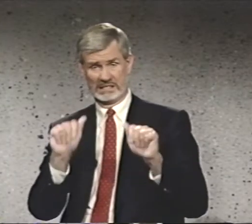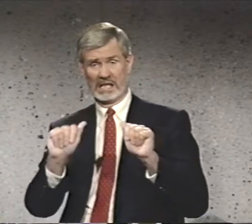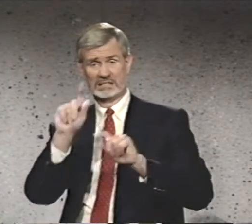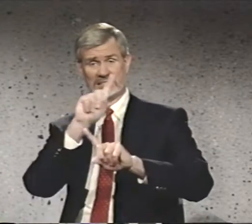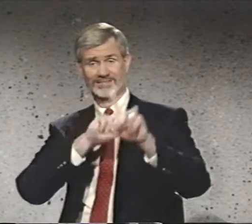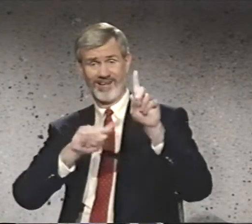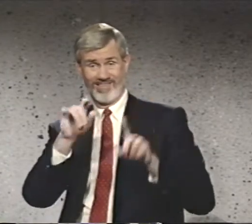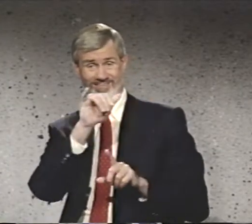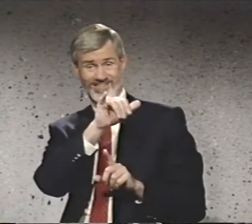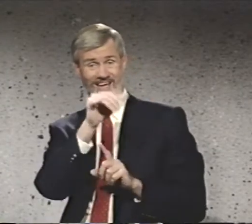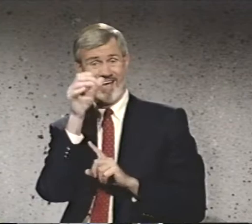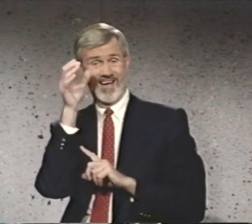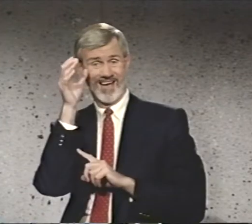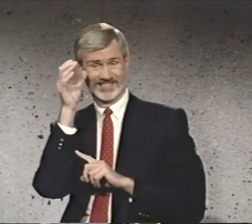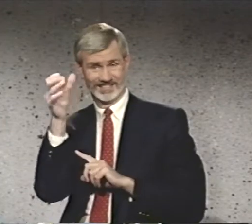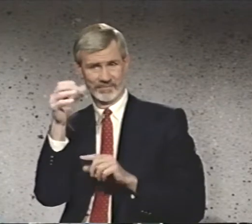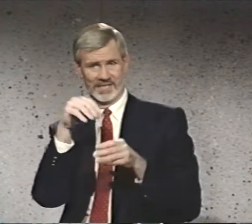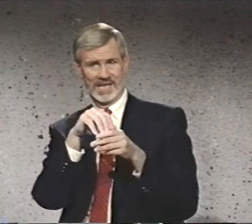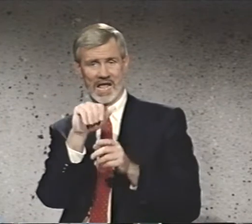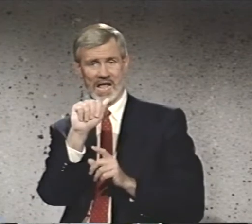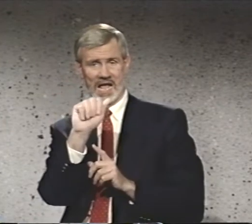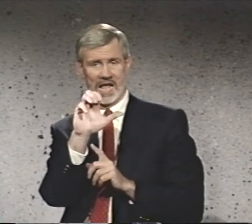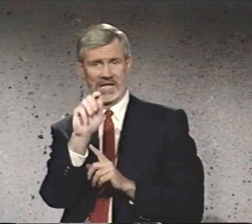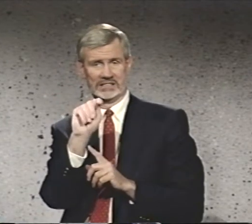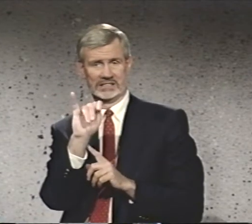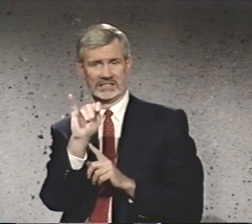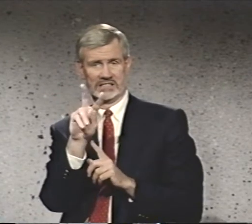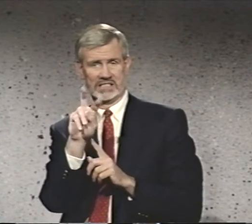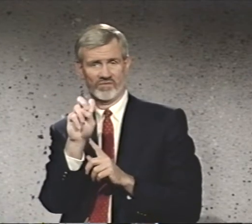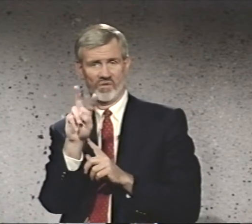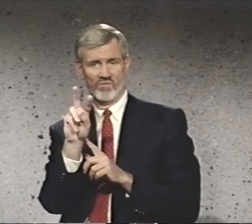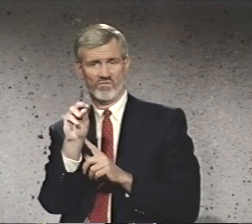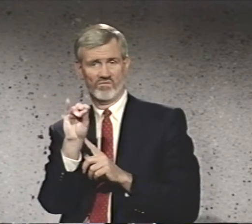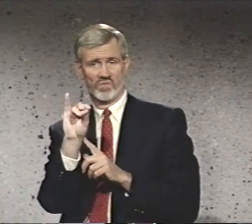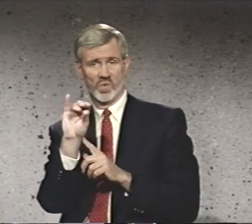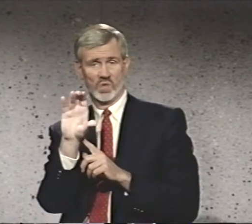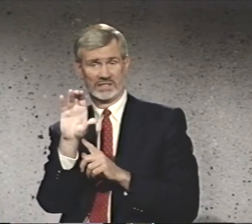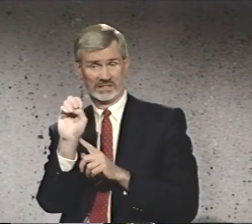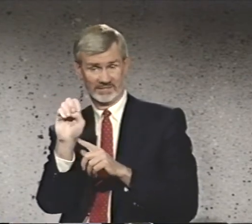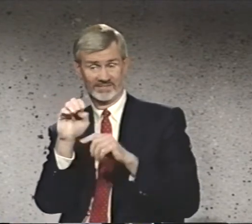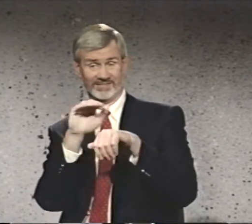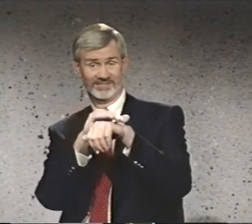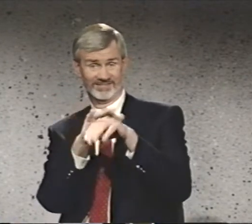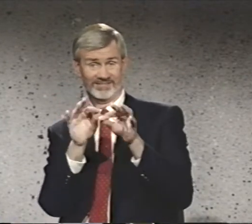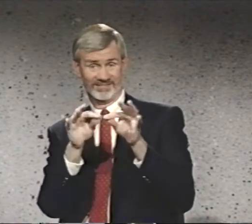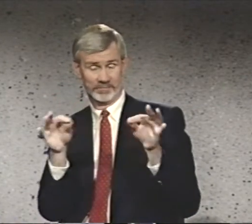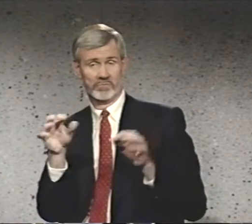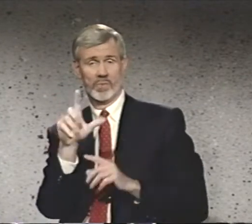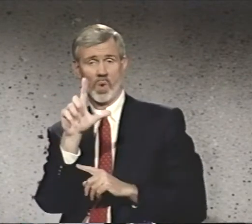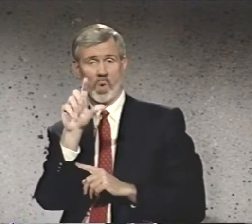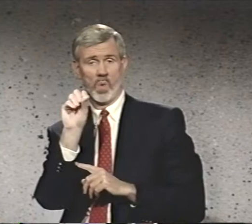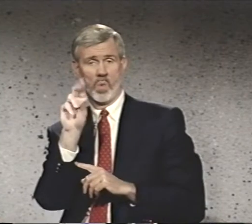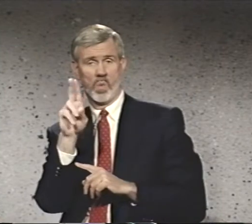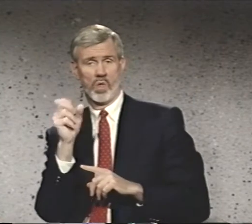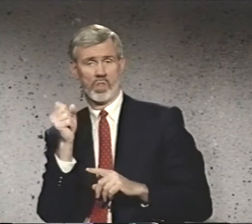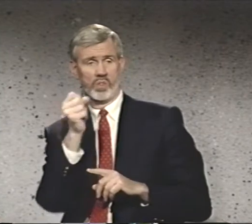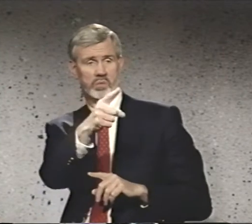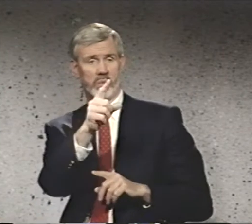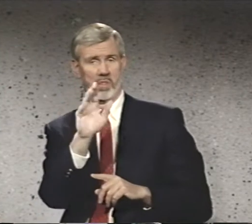We can sign that concept in active voice. Like the English sentence,